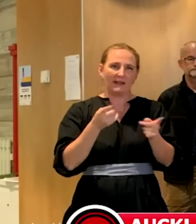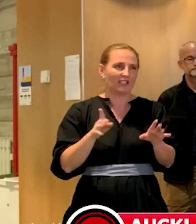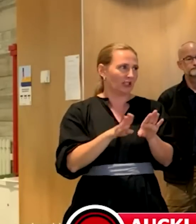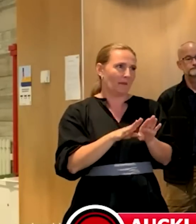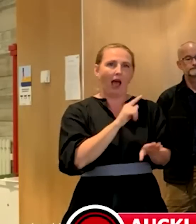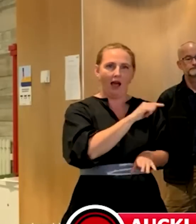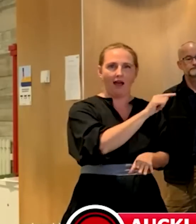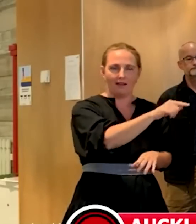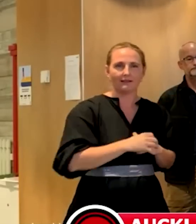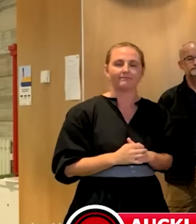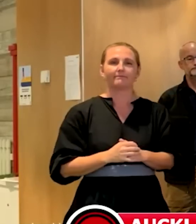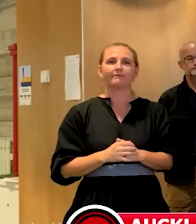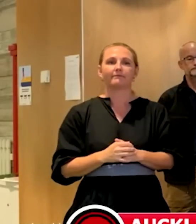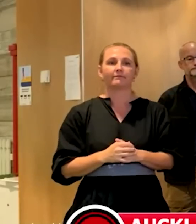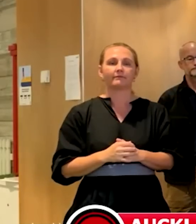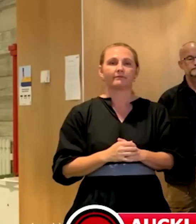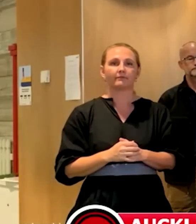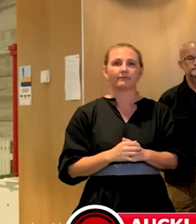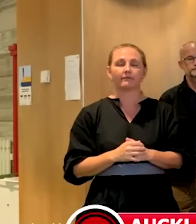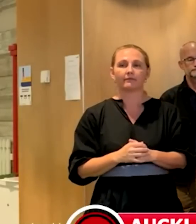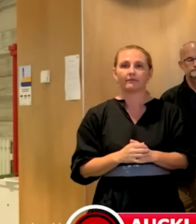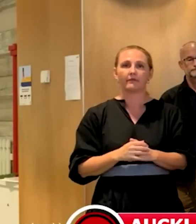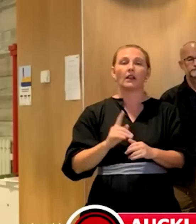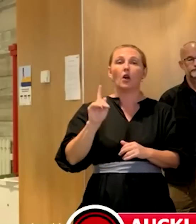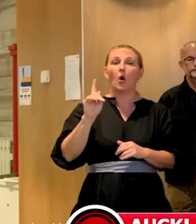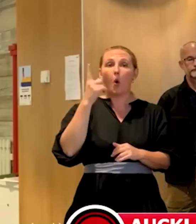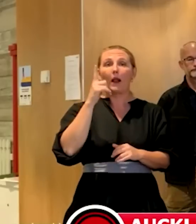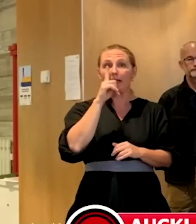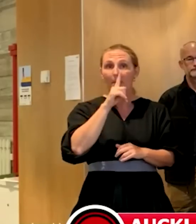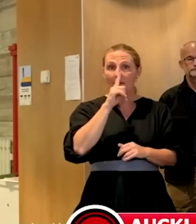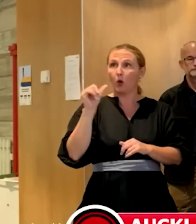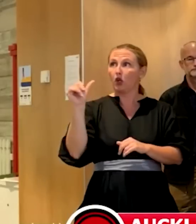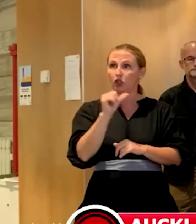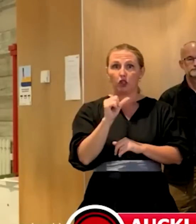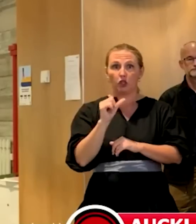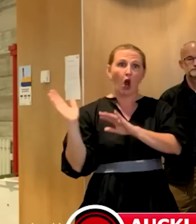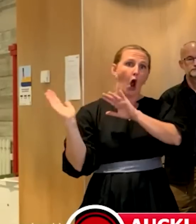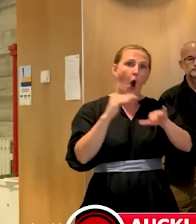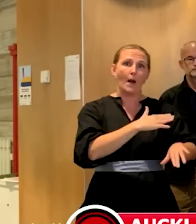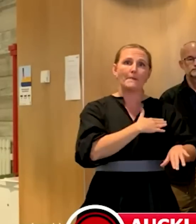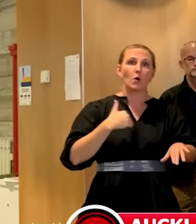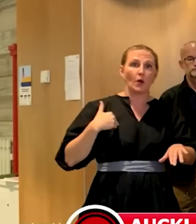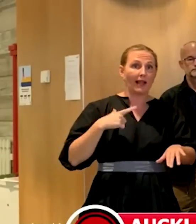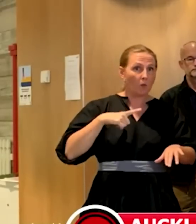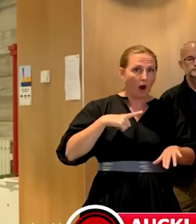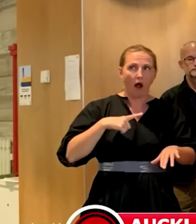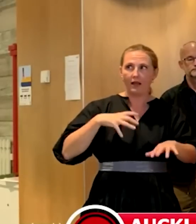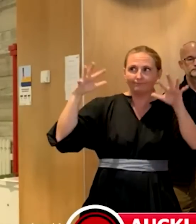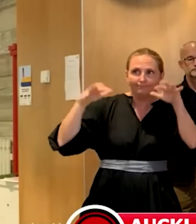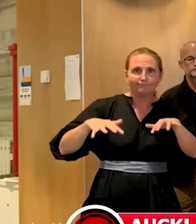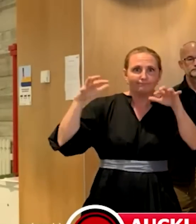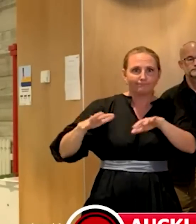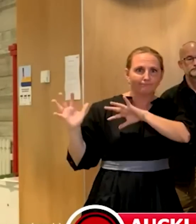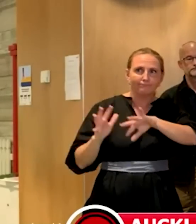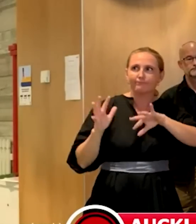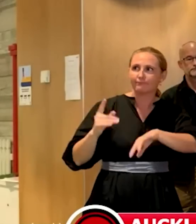afternoon. Aucklanders should make plans to travel home early to avoid this afternoon and this evening's heavy rain.